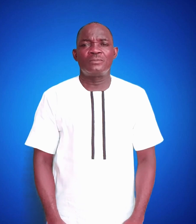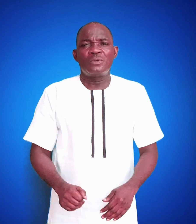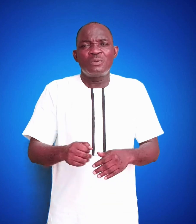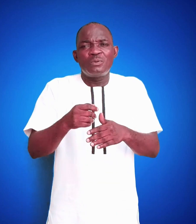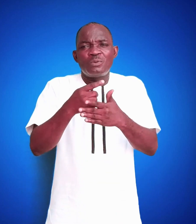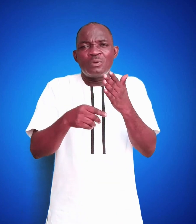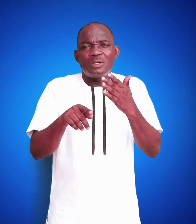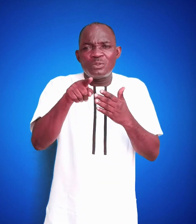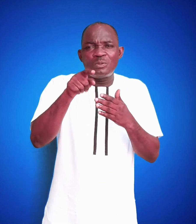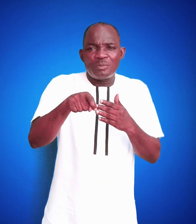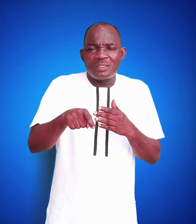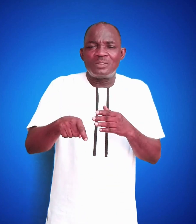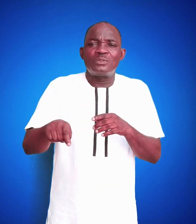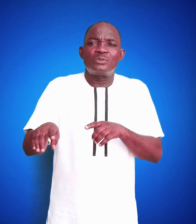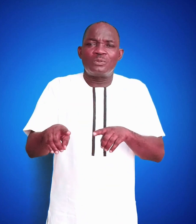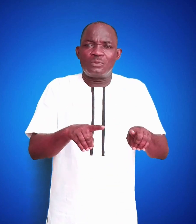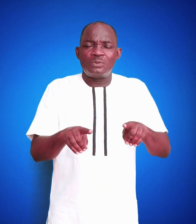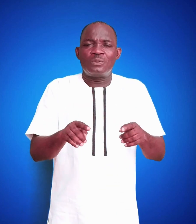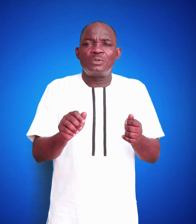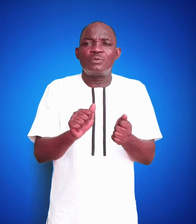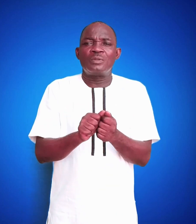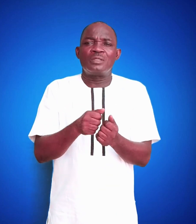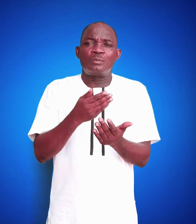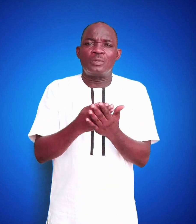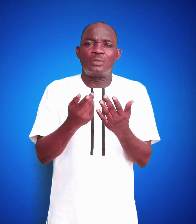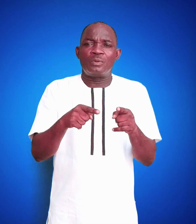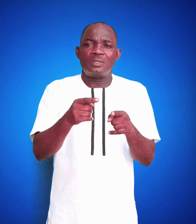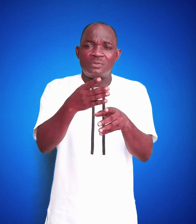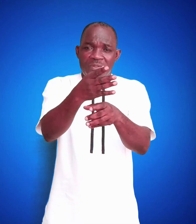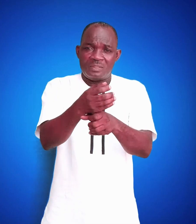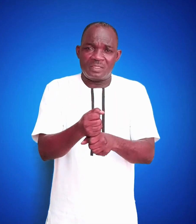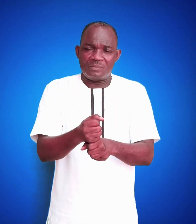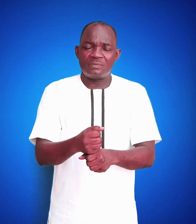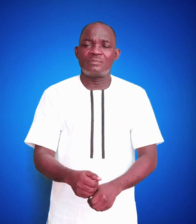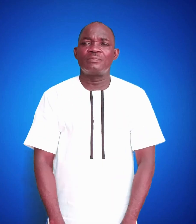What you should do with the money.